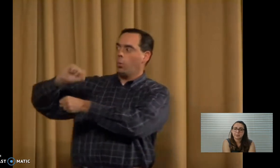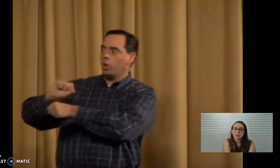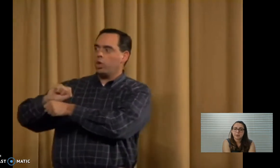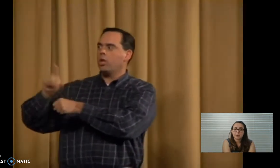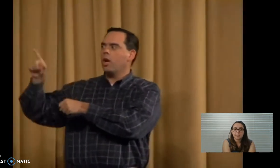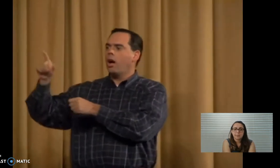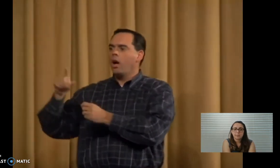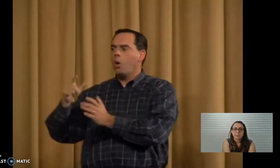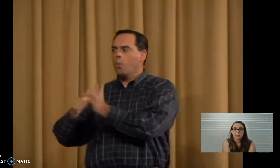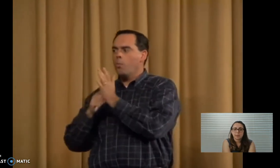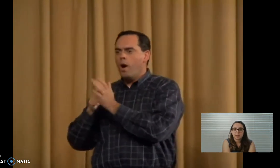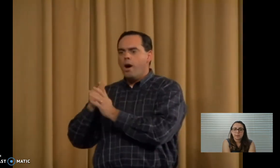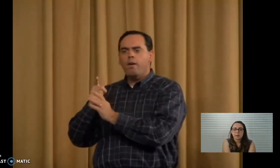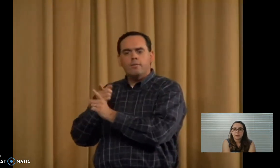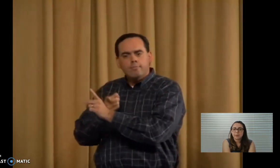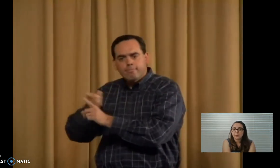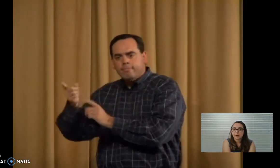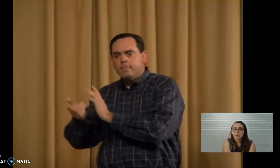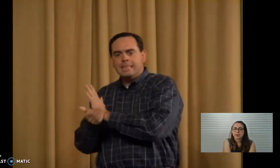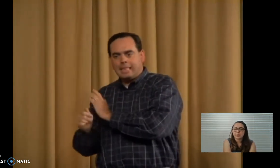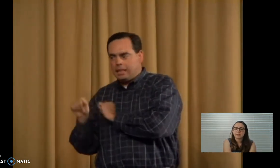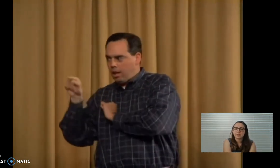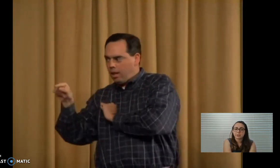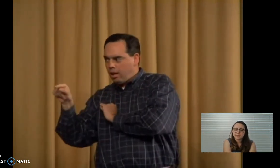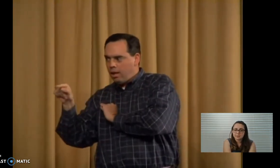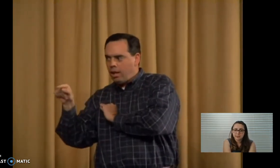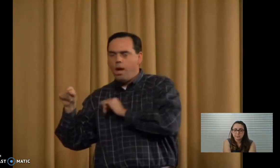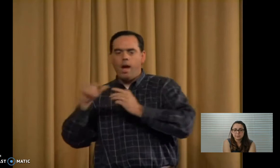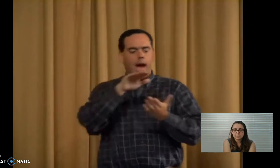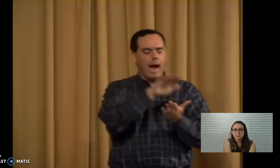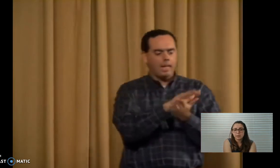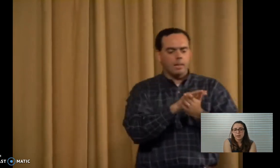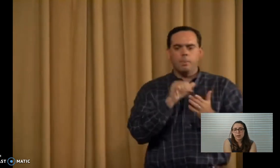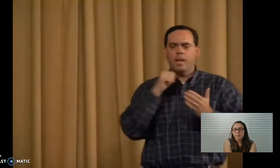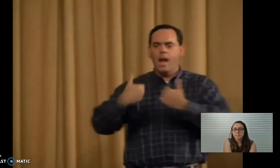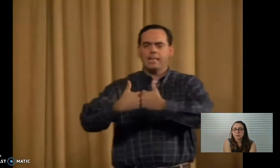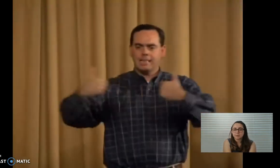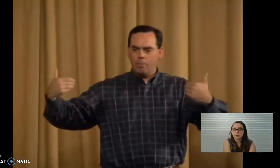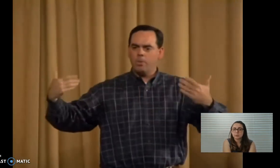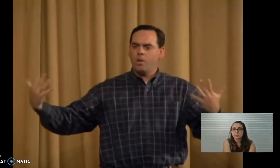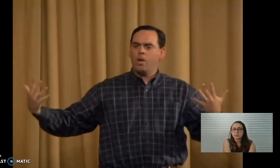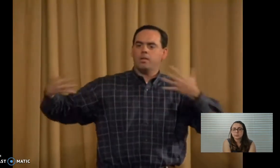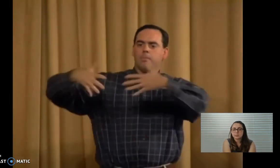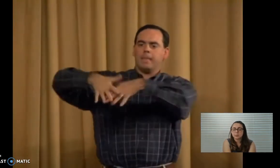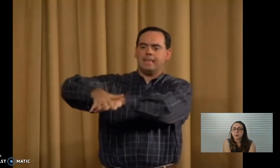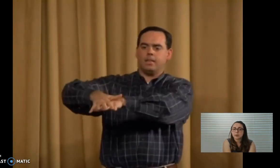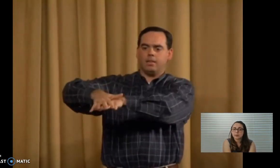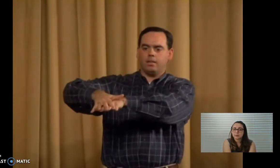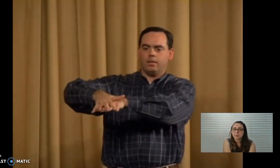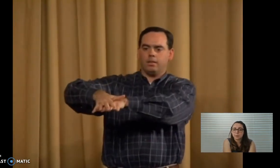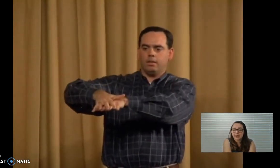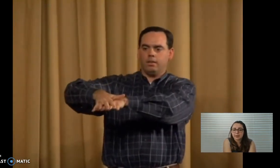internship. And that way they work in a specialized skill, but also still